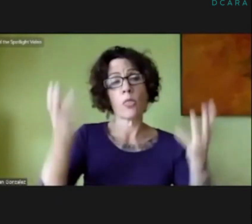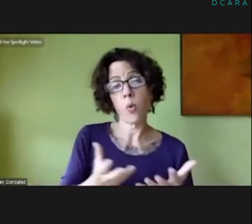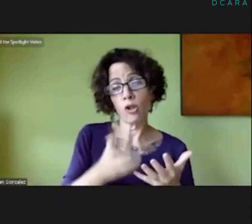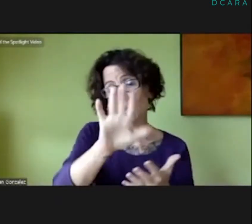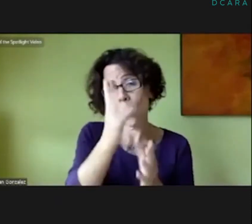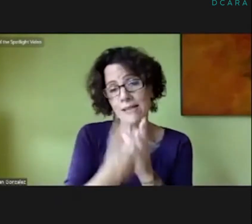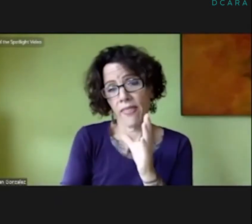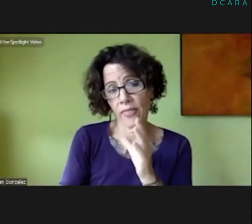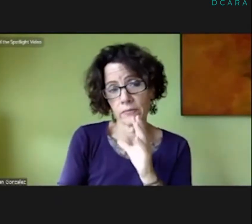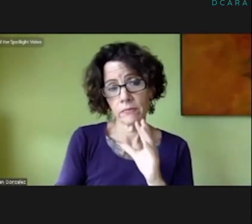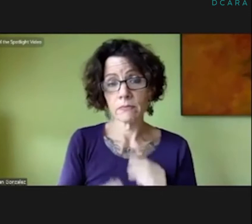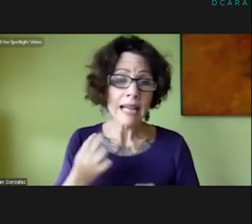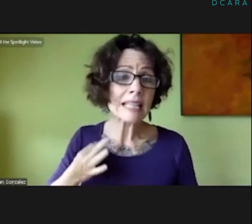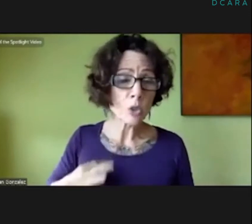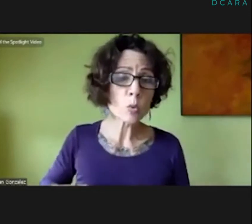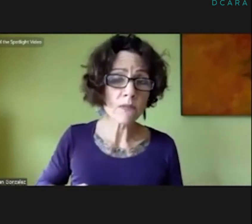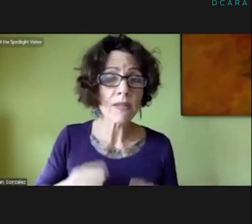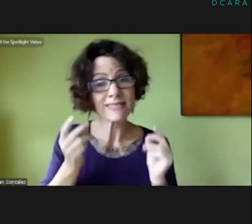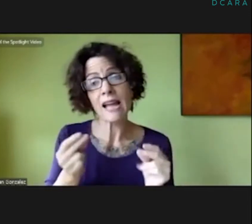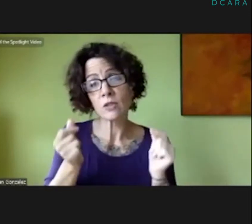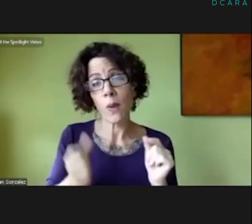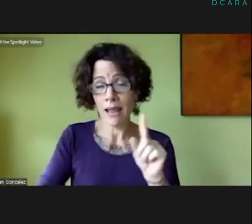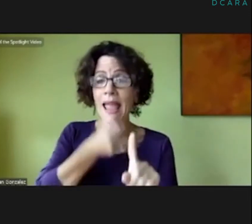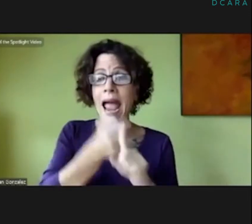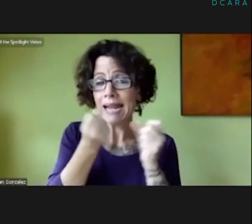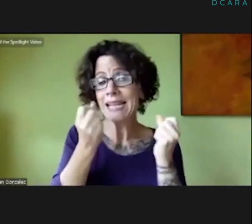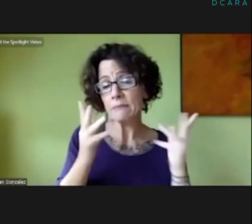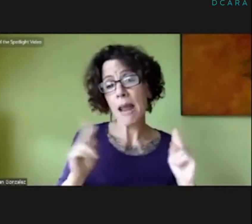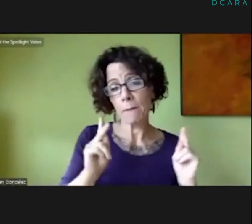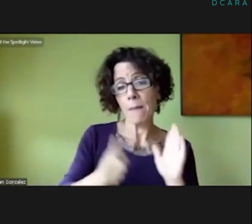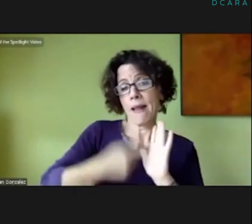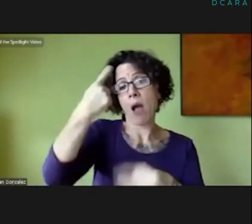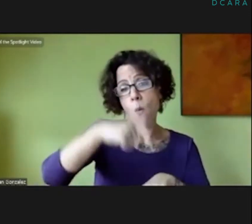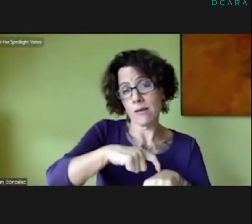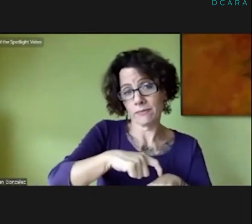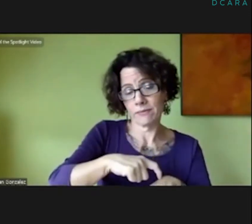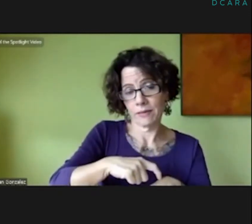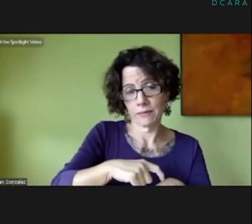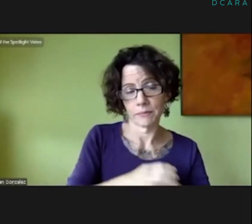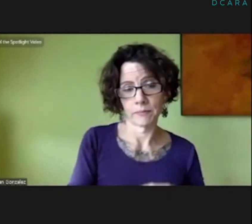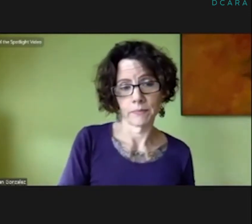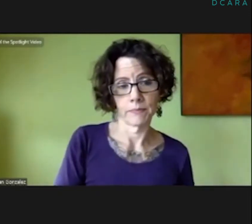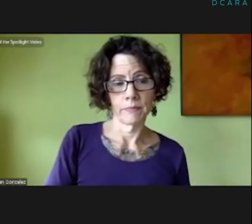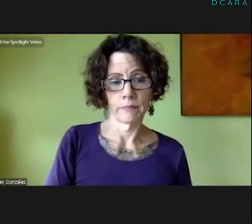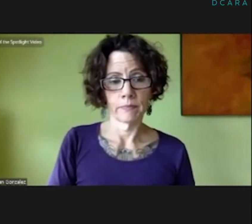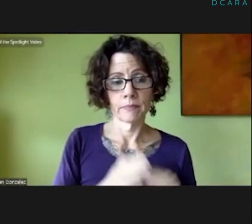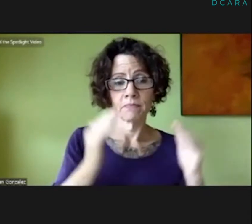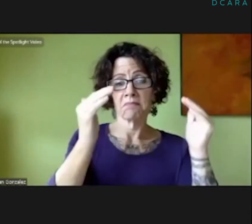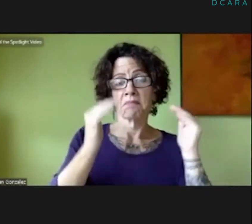that because people will use these accounts to also notify the world that you have passed